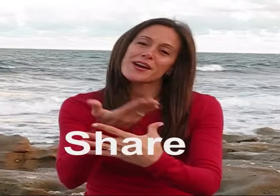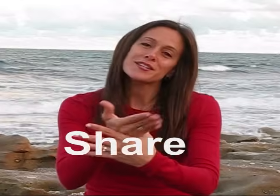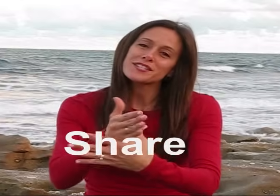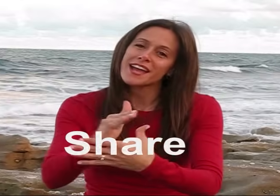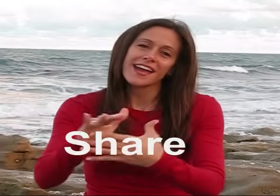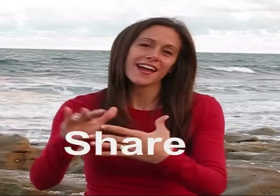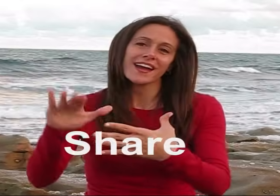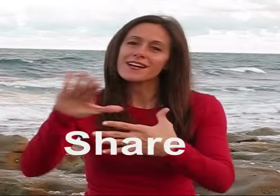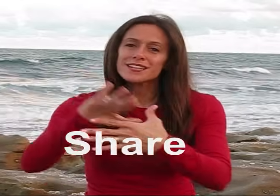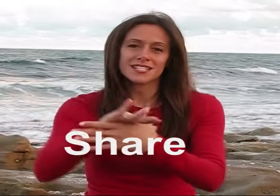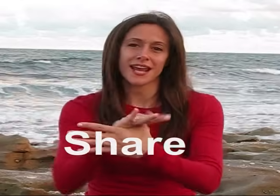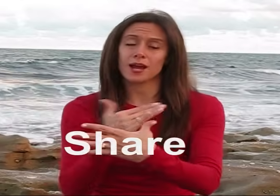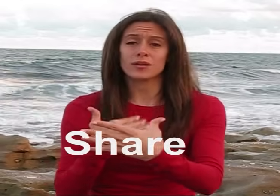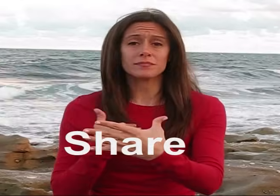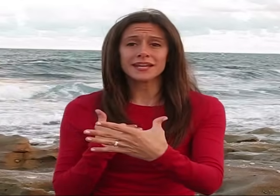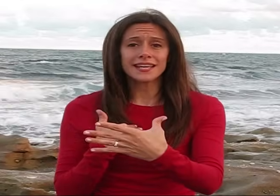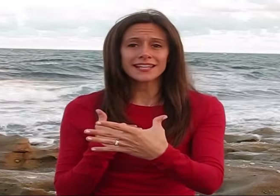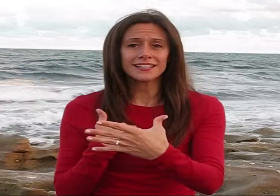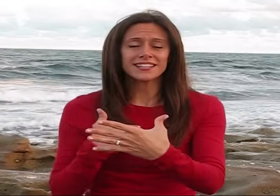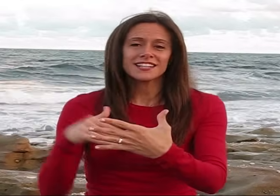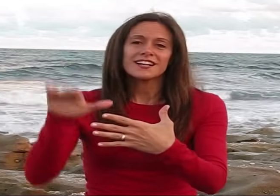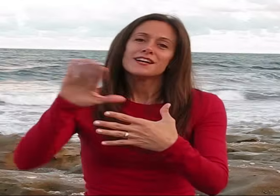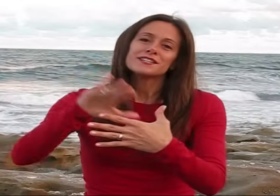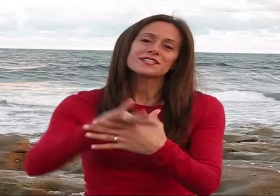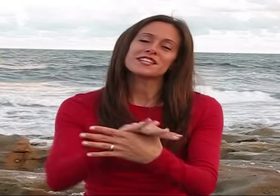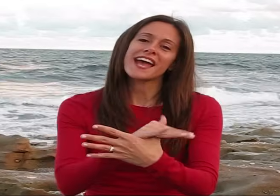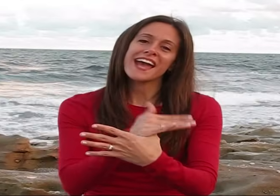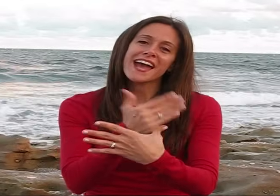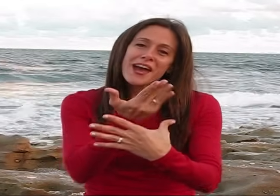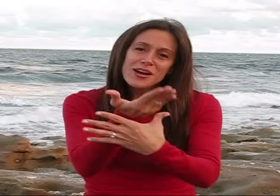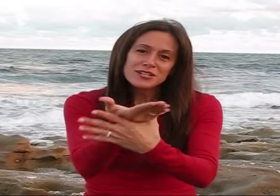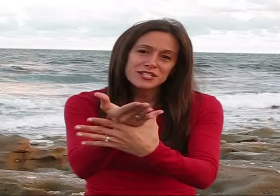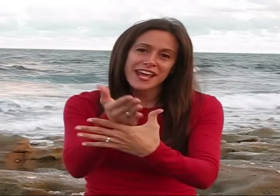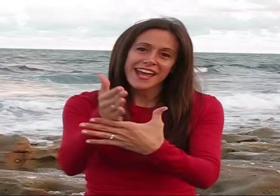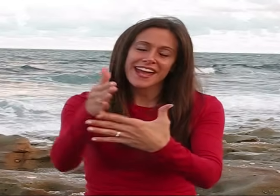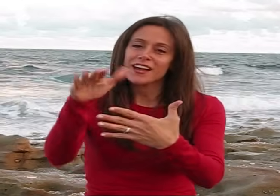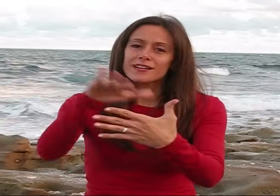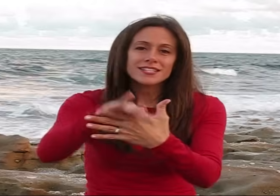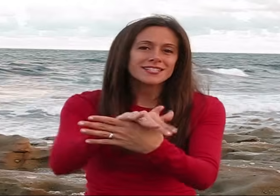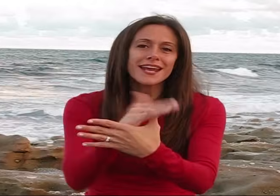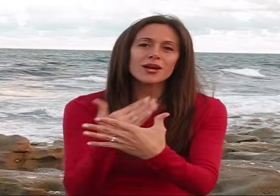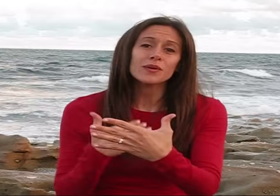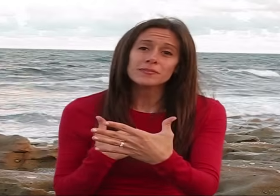Share, share, share with me. Share, share, share with me.